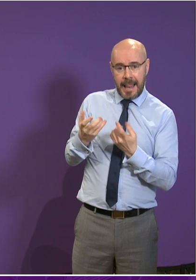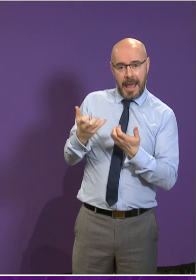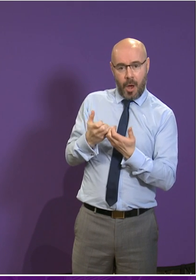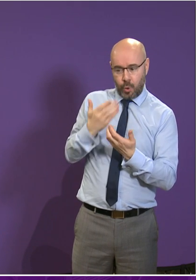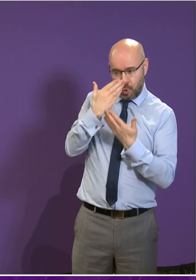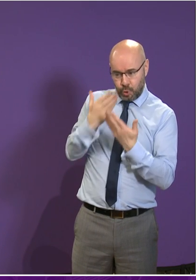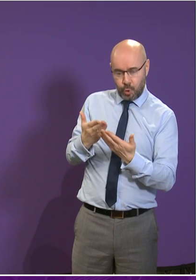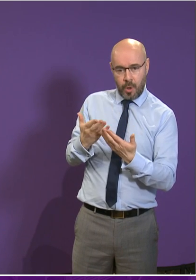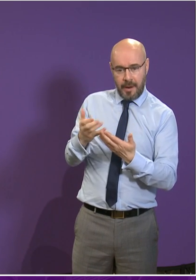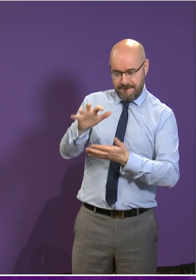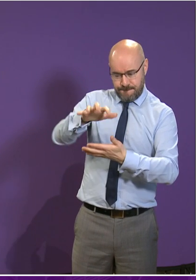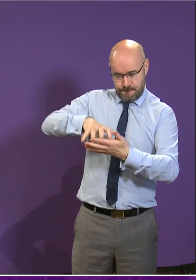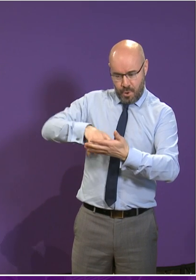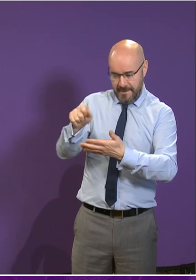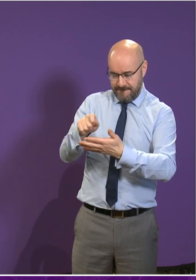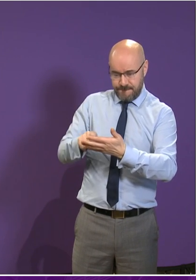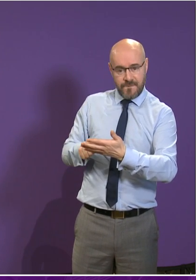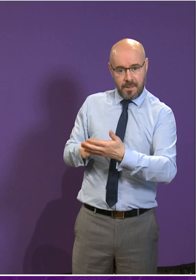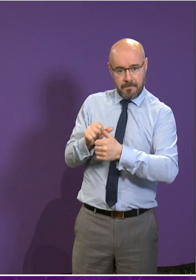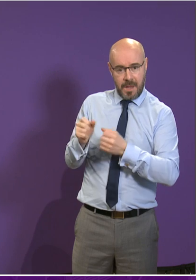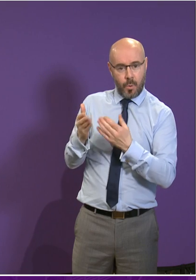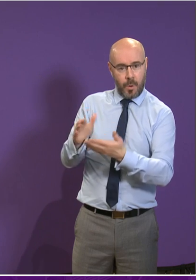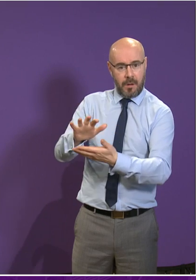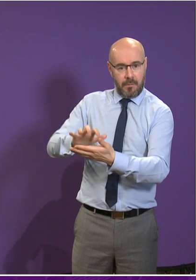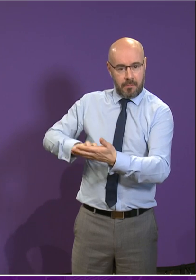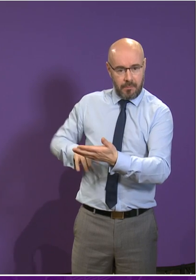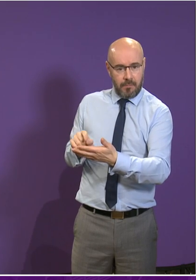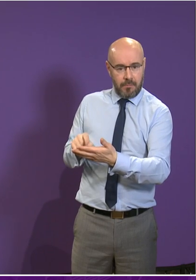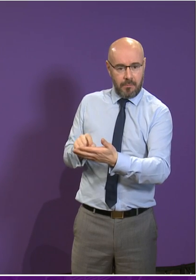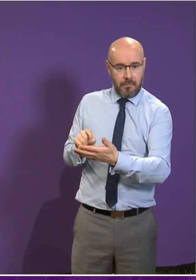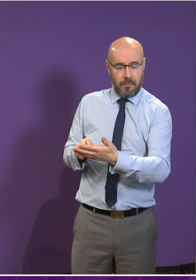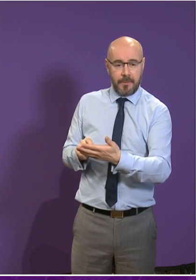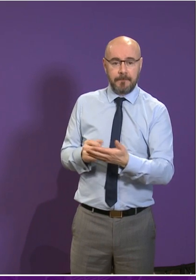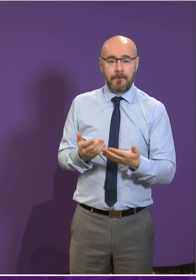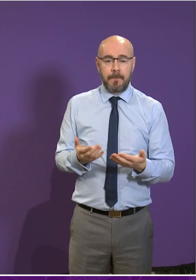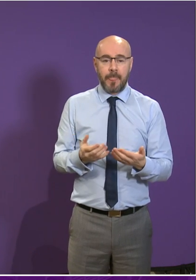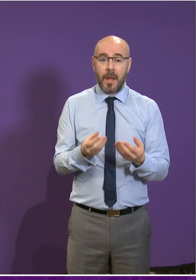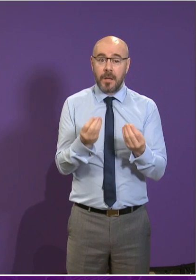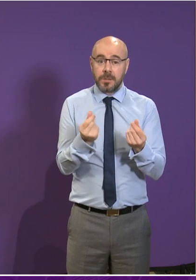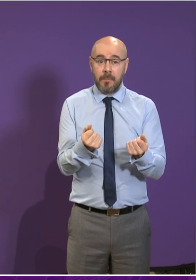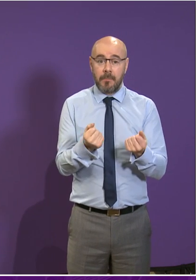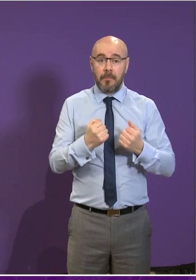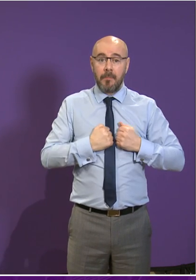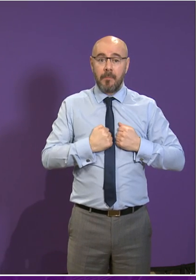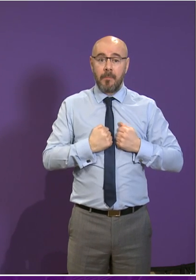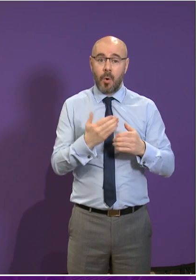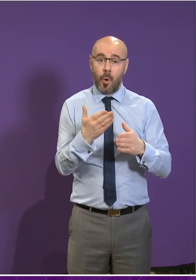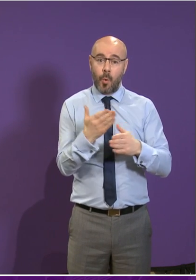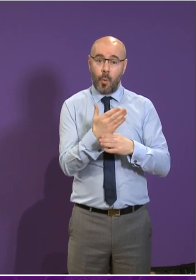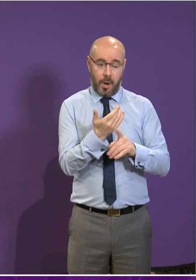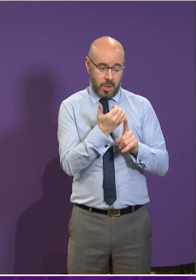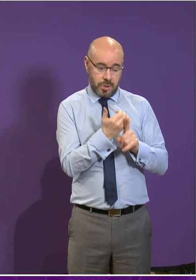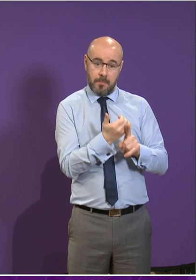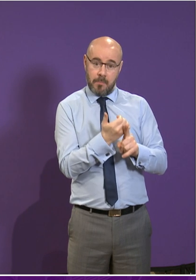way? Yeah. I'll go first. Some of the work that we